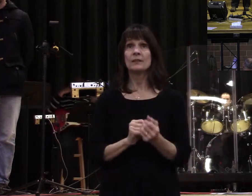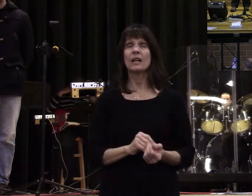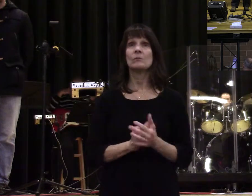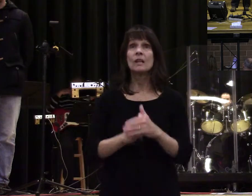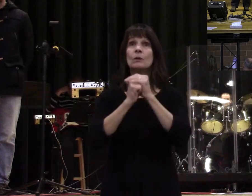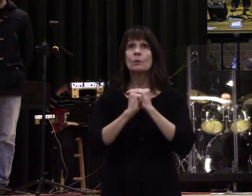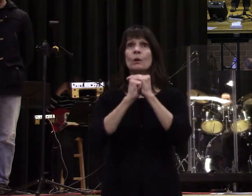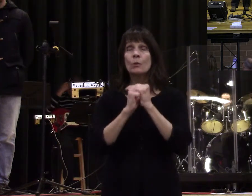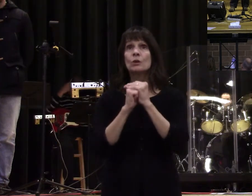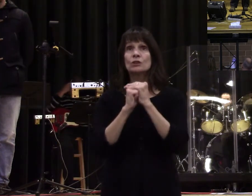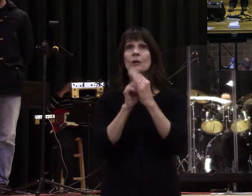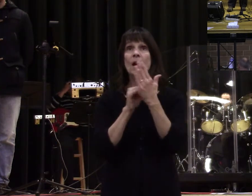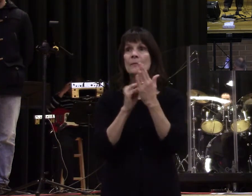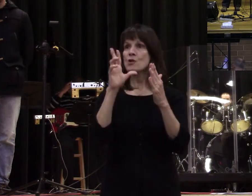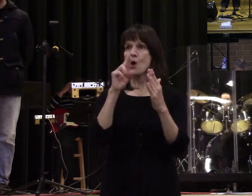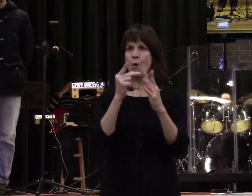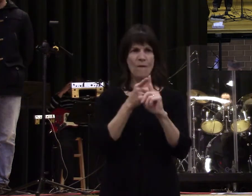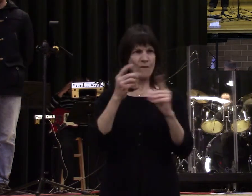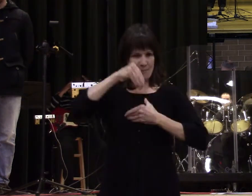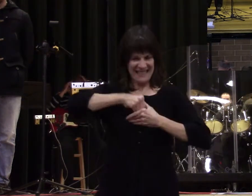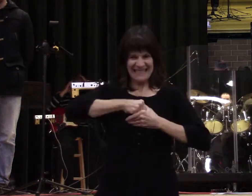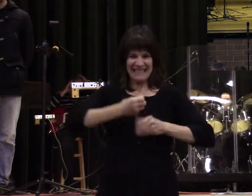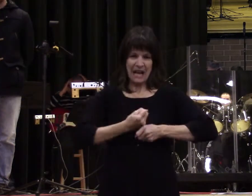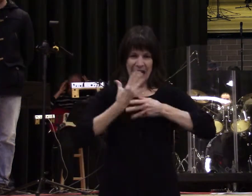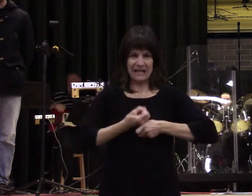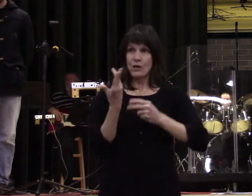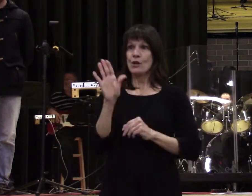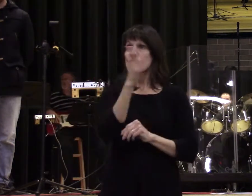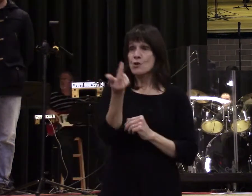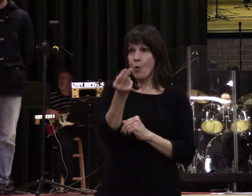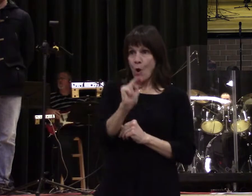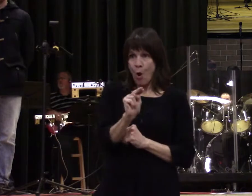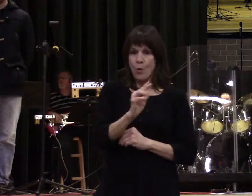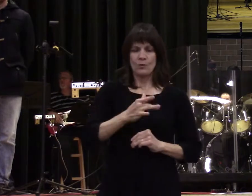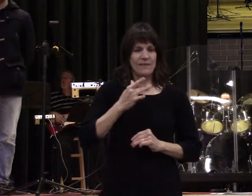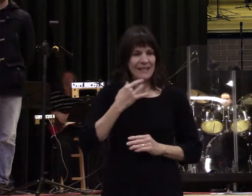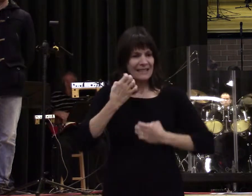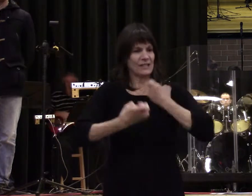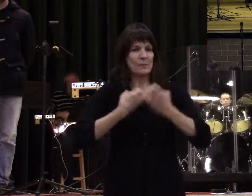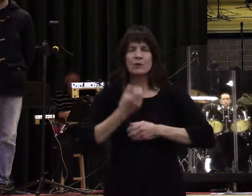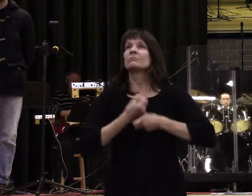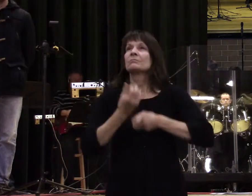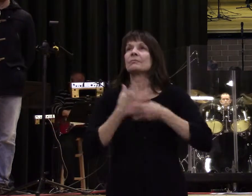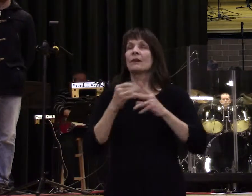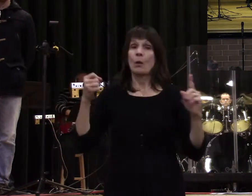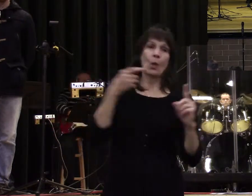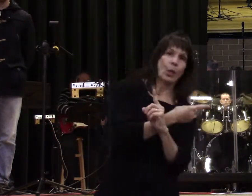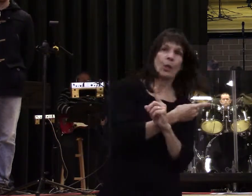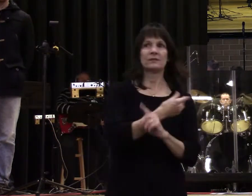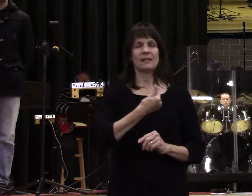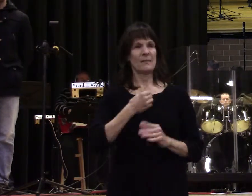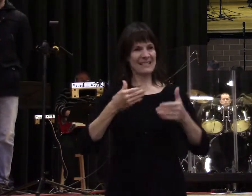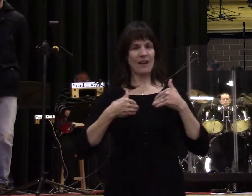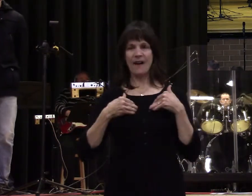sometimes your you song is, you know, how many people know Pastor has a puppy? He's a 12-year-old puppy, but it's